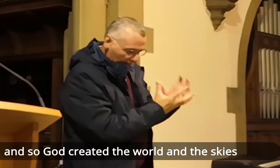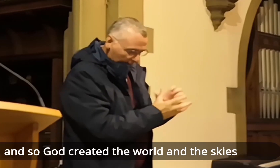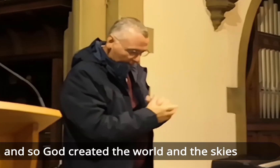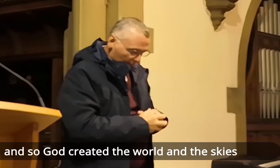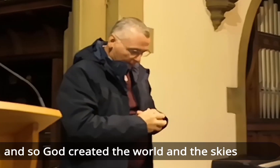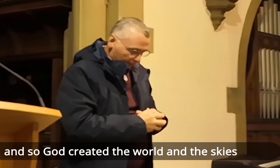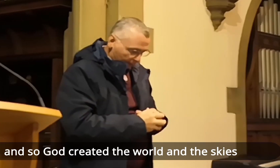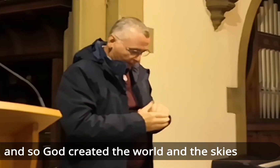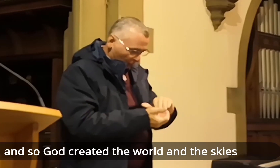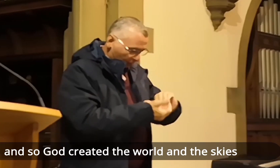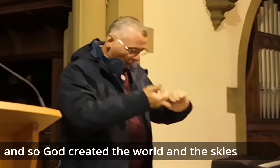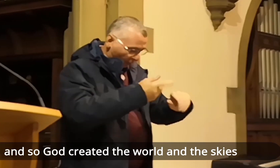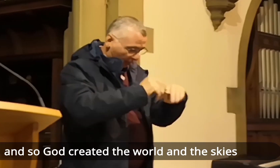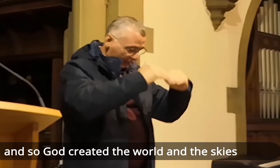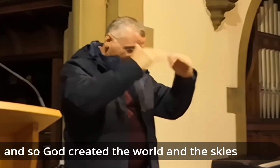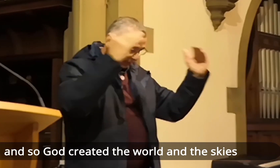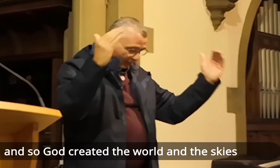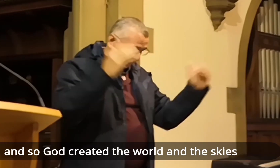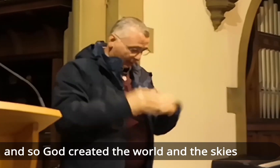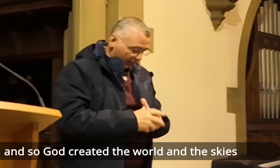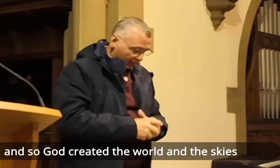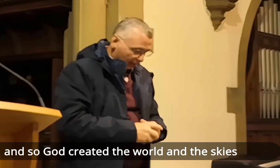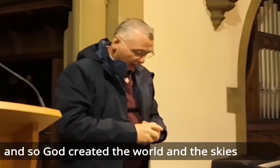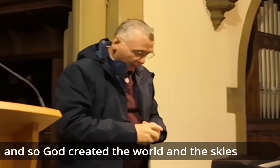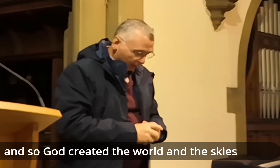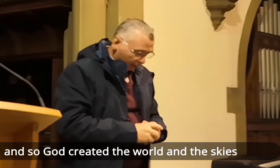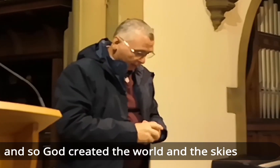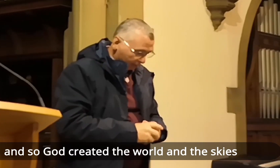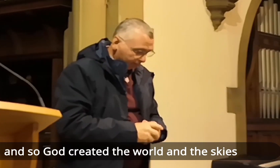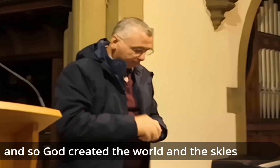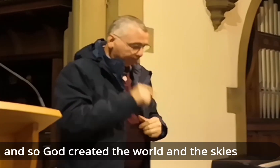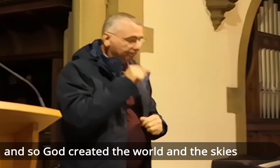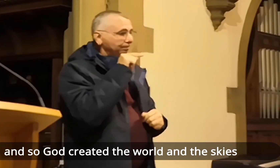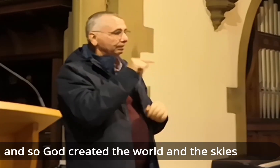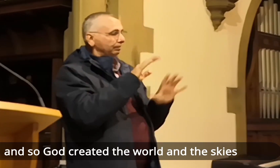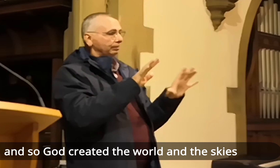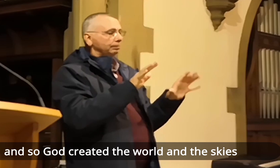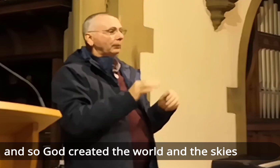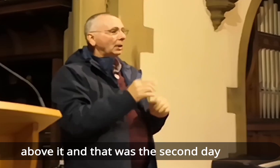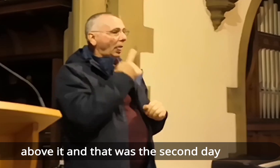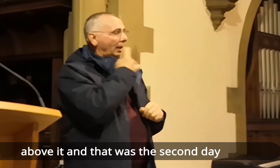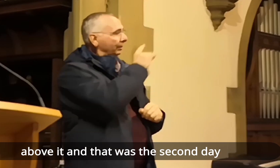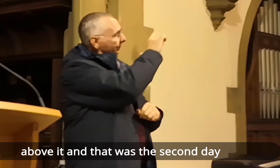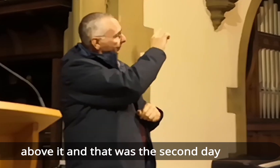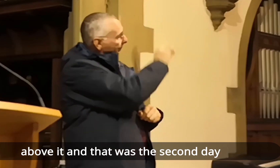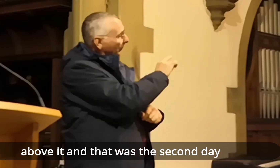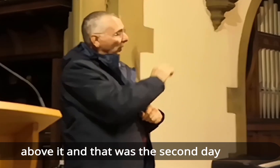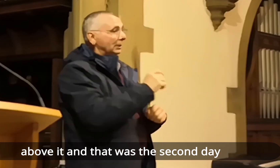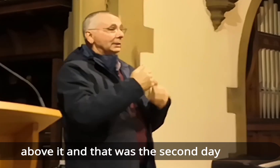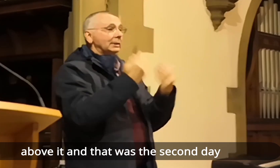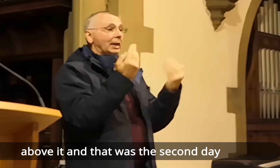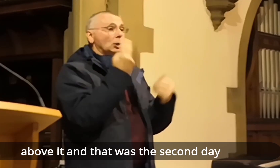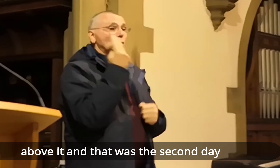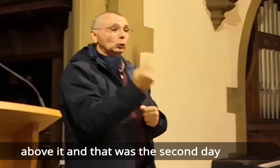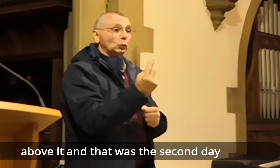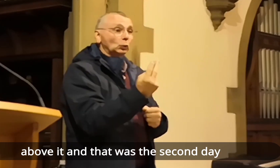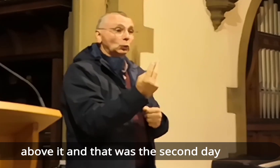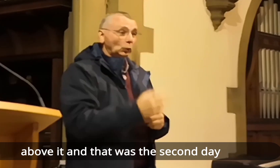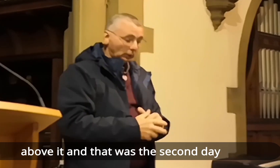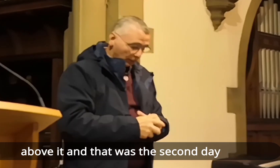And so God created the world and the skies above it. And that was